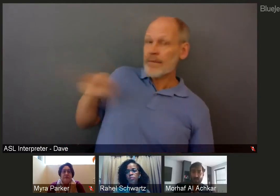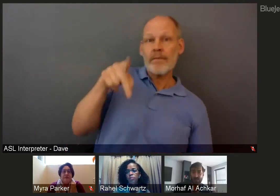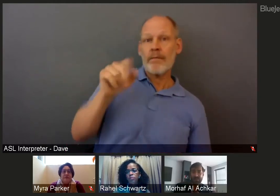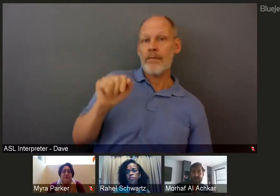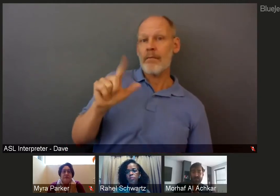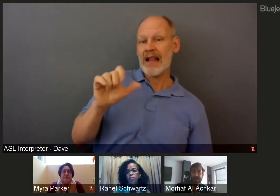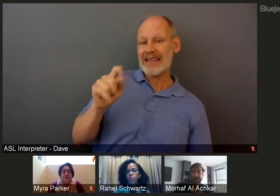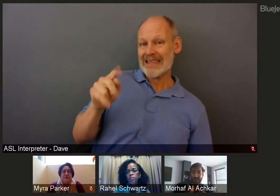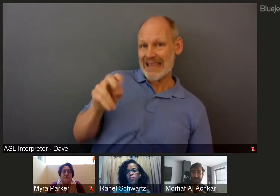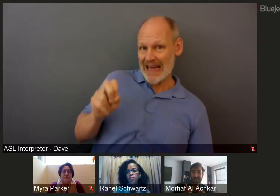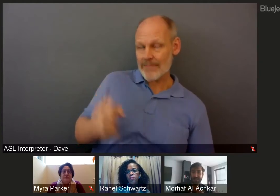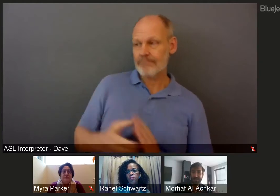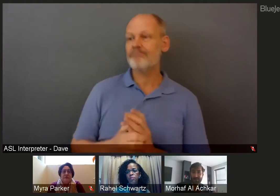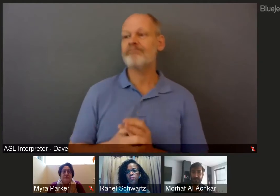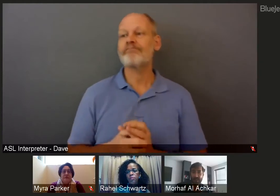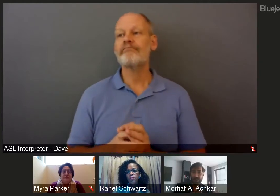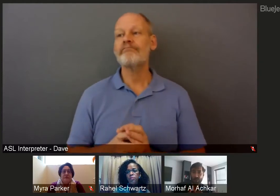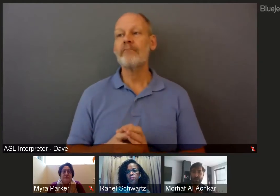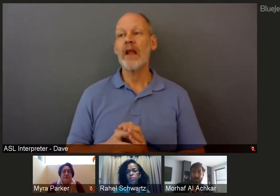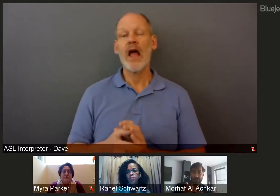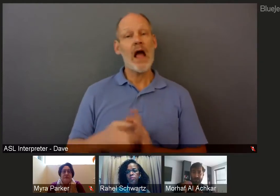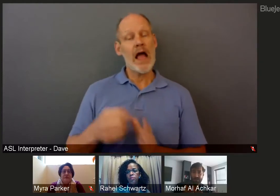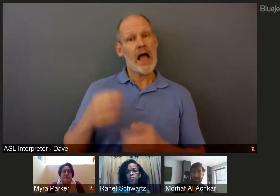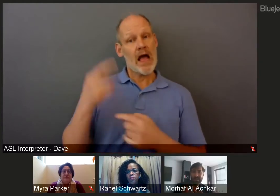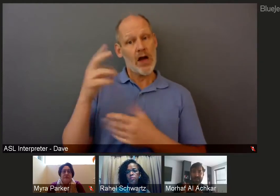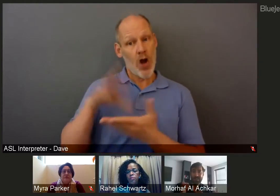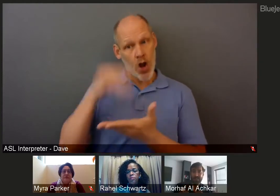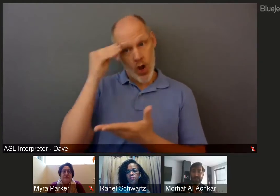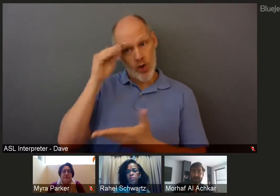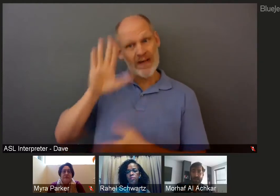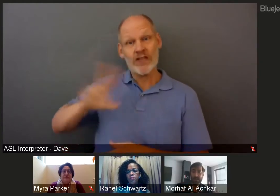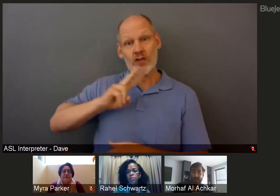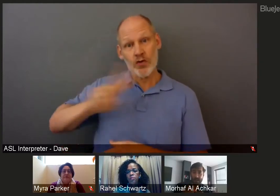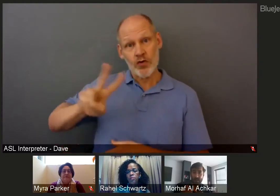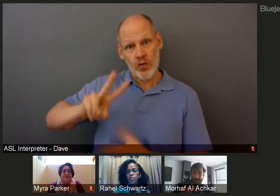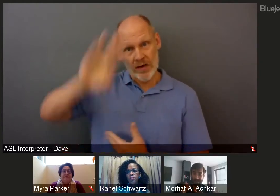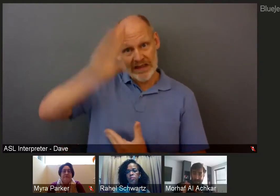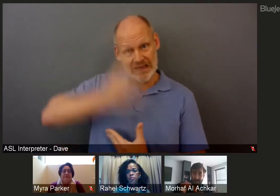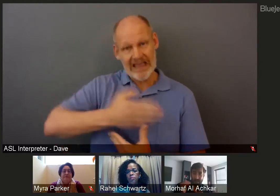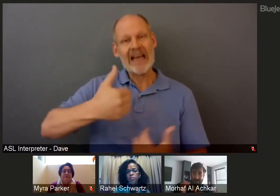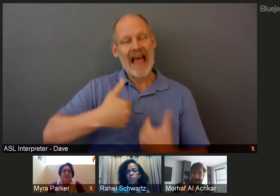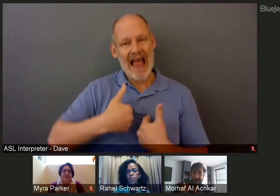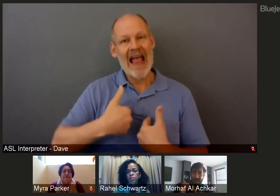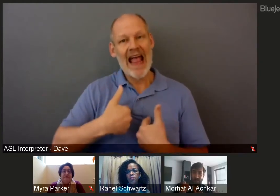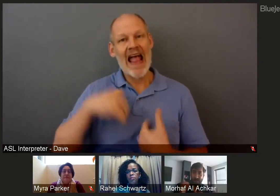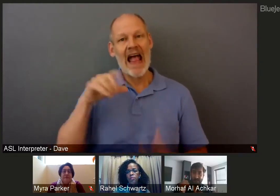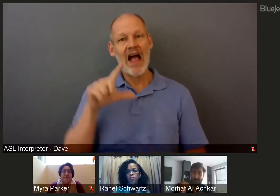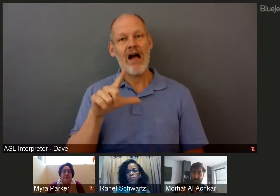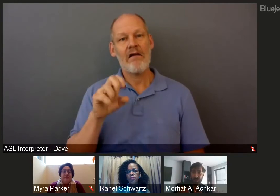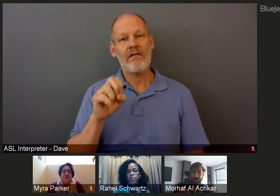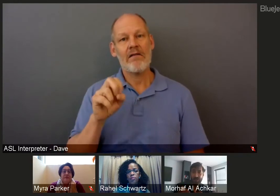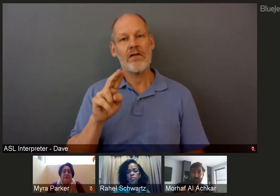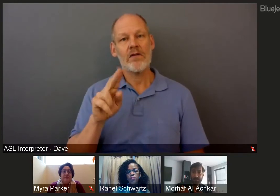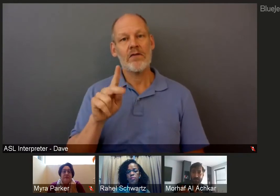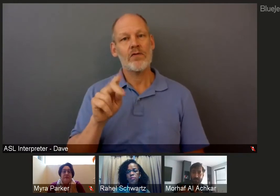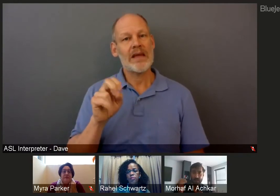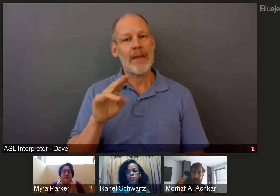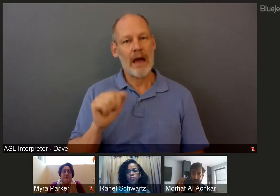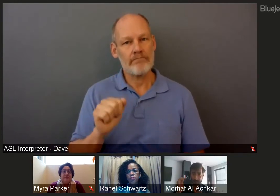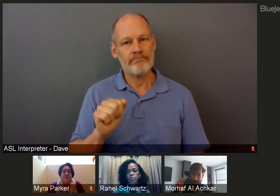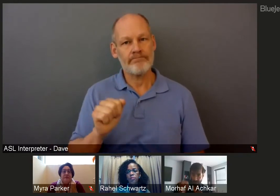son was found to have ALL, acute lymphocytic leukemia. He was in the Palestine occupied territory.